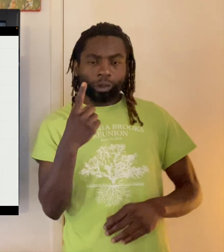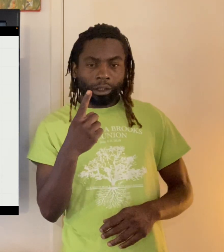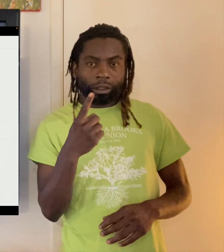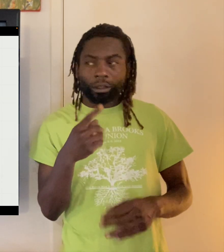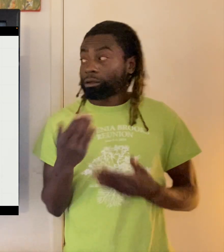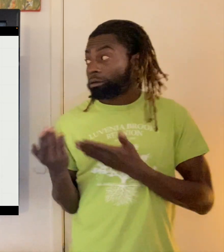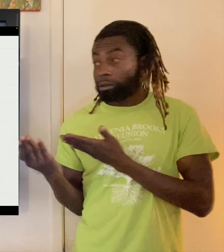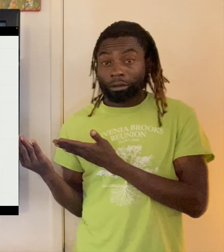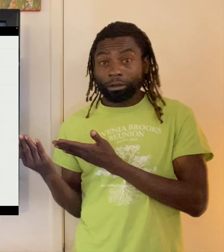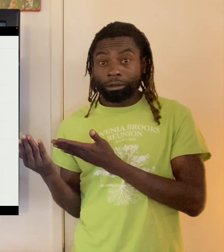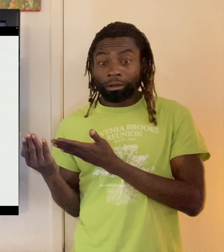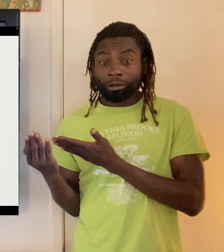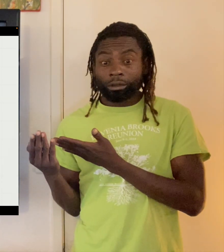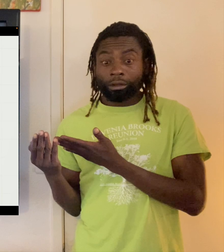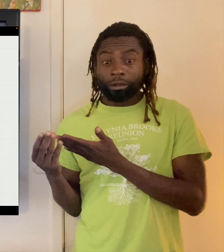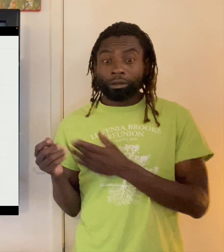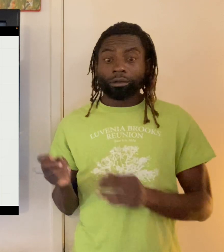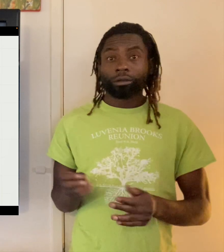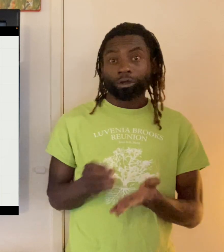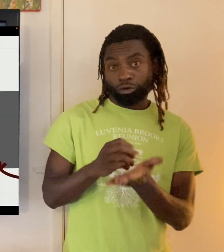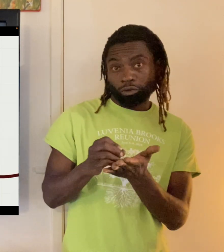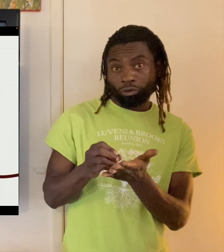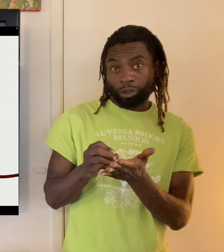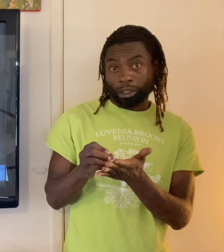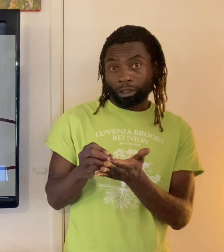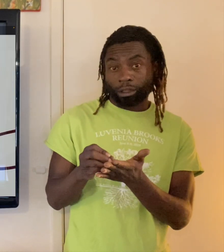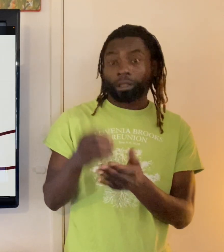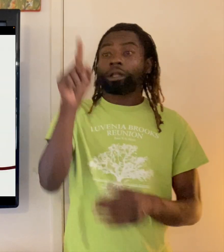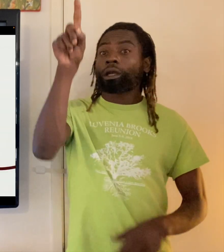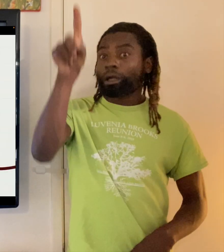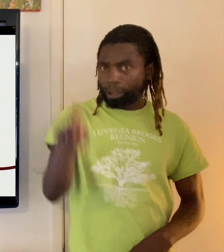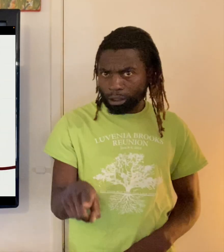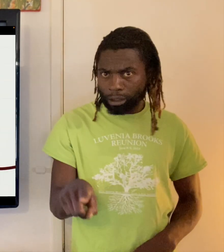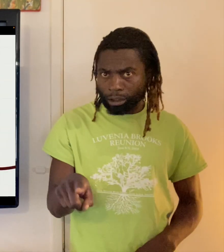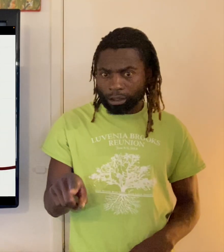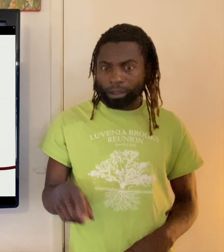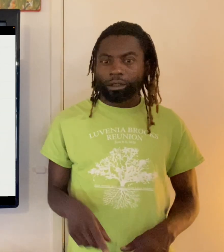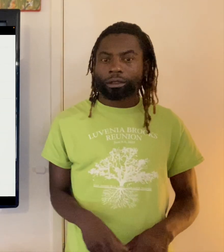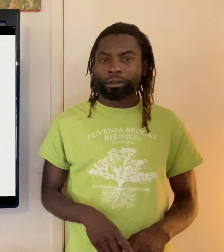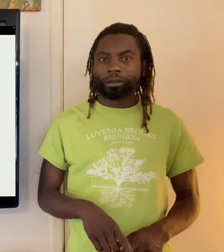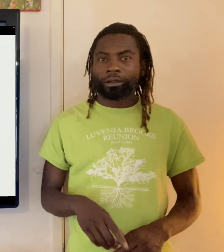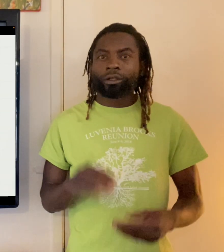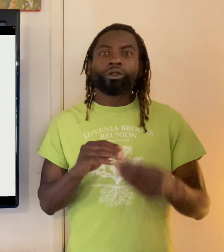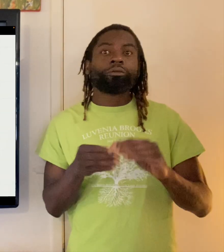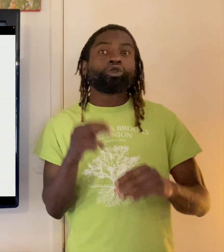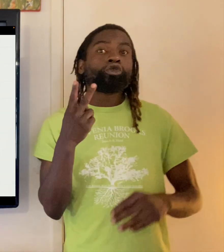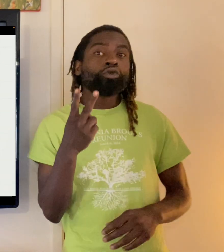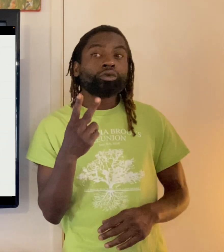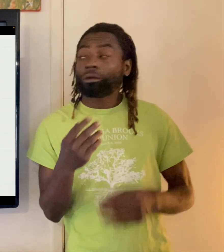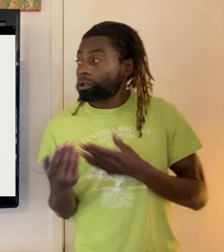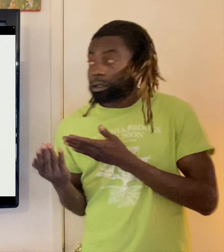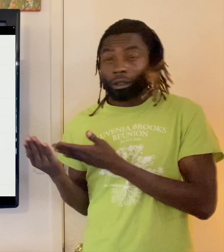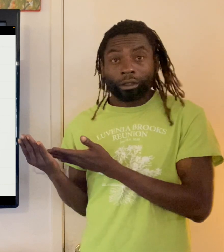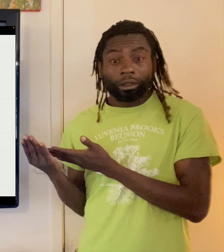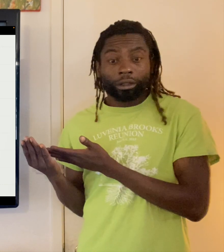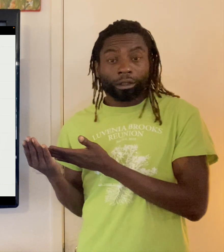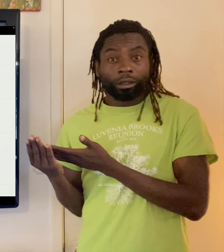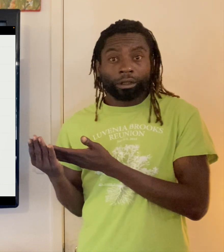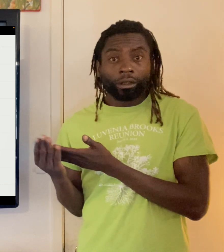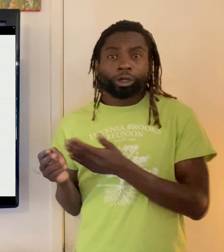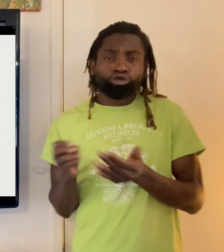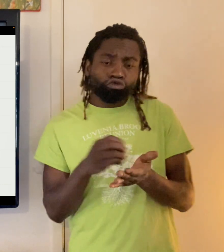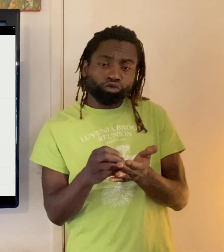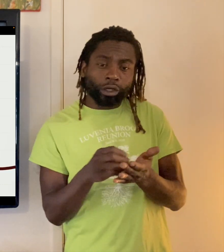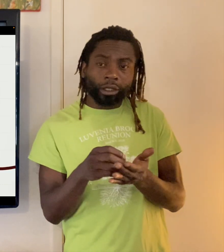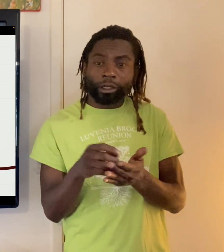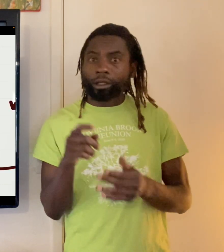this, and you can write it like this. And the number 2 looks like this, and you can write